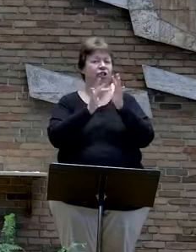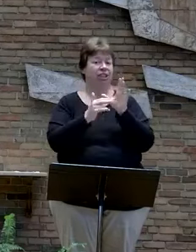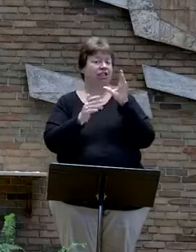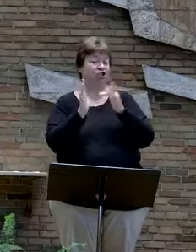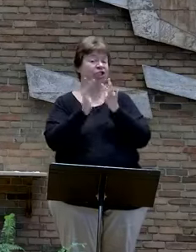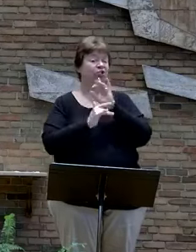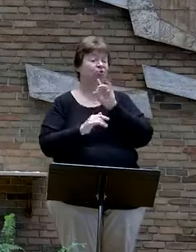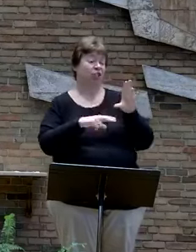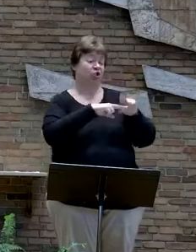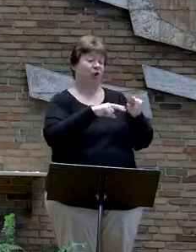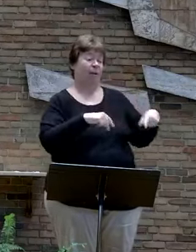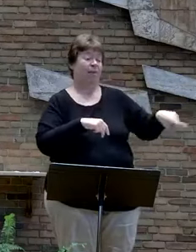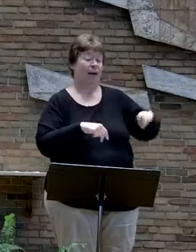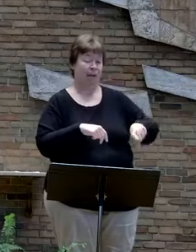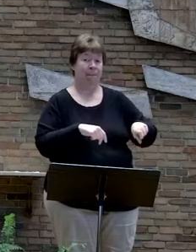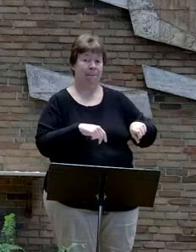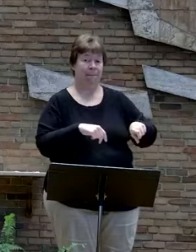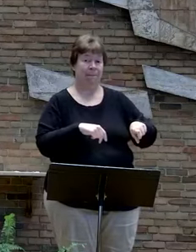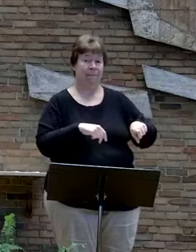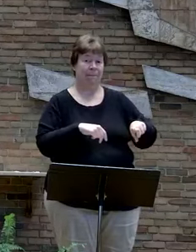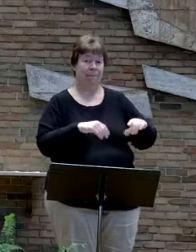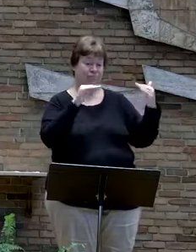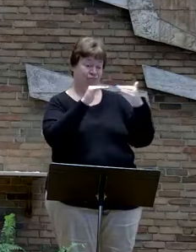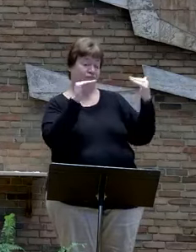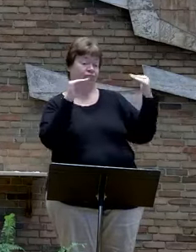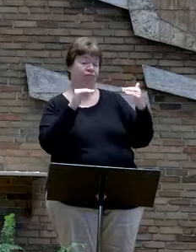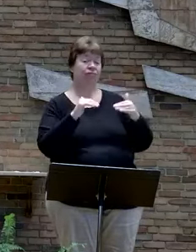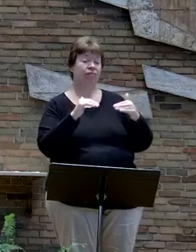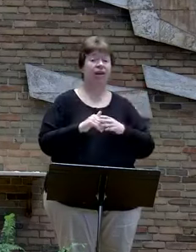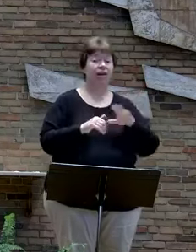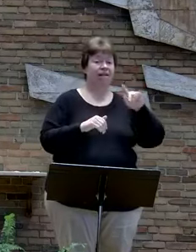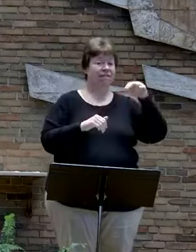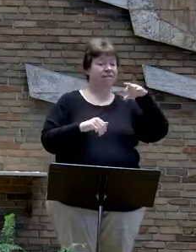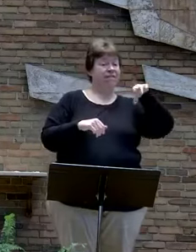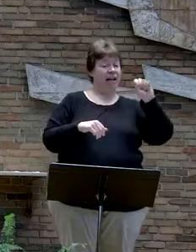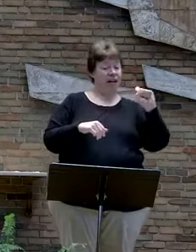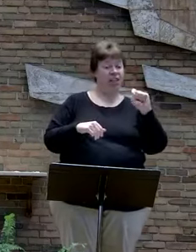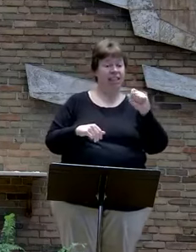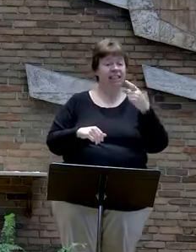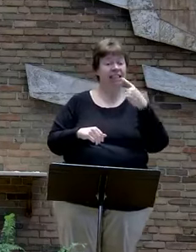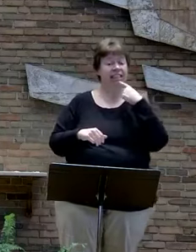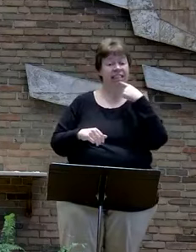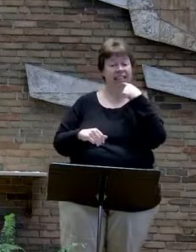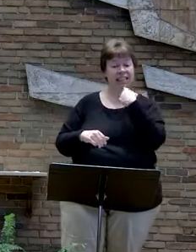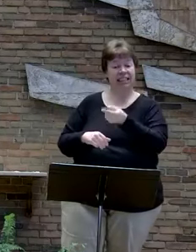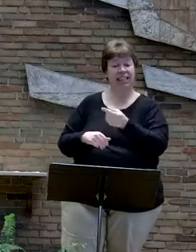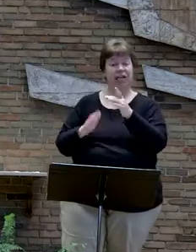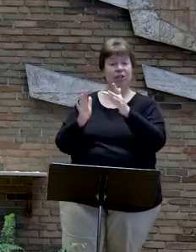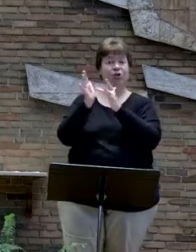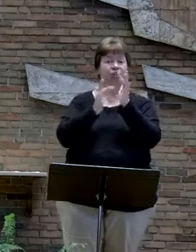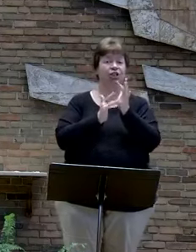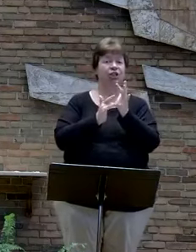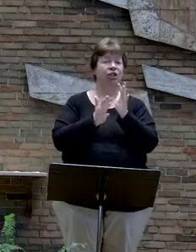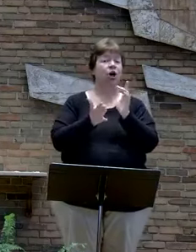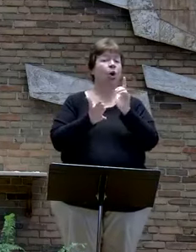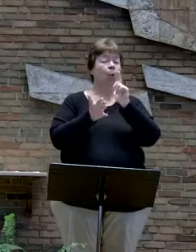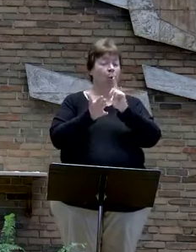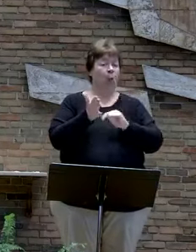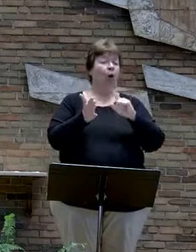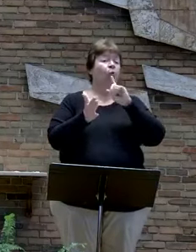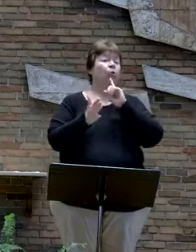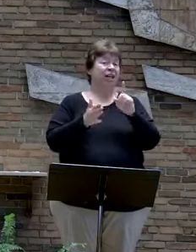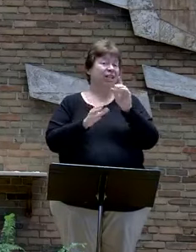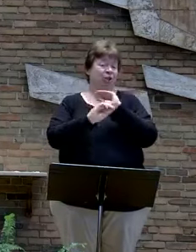own. You see, the Pharisees presented to Jesus what should have been a no-win